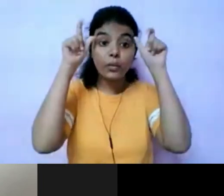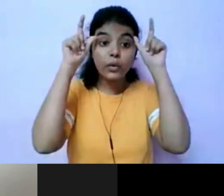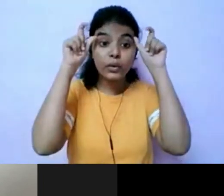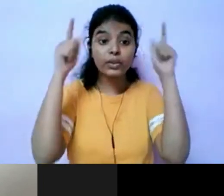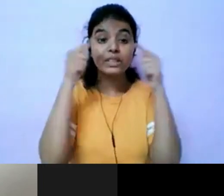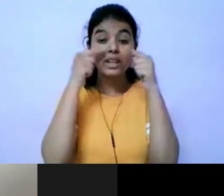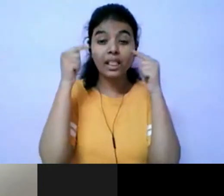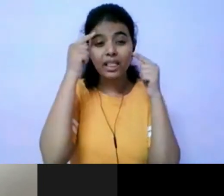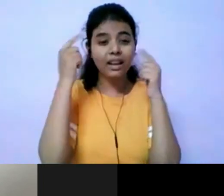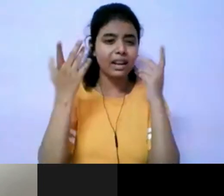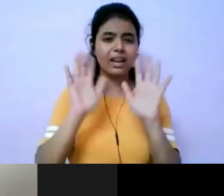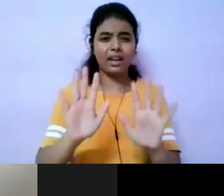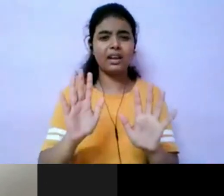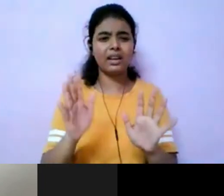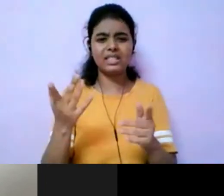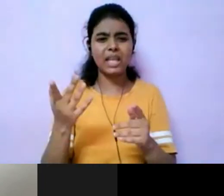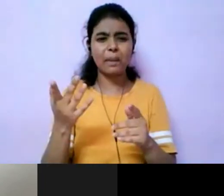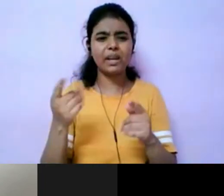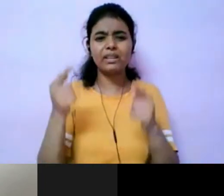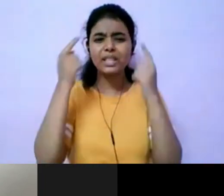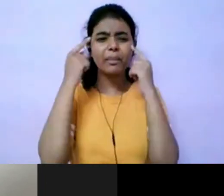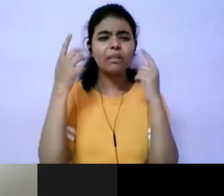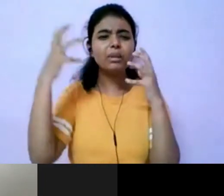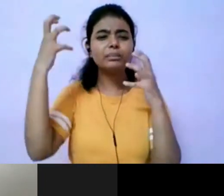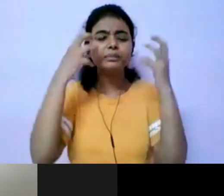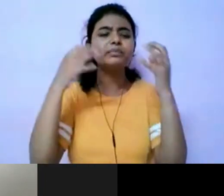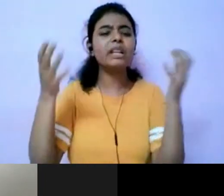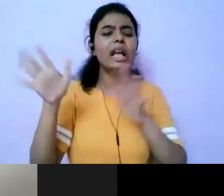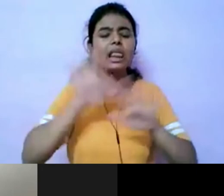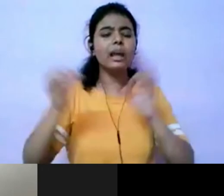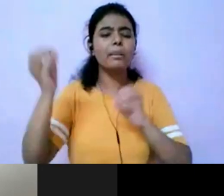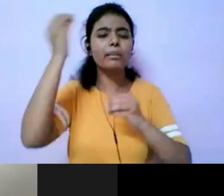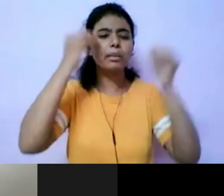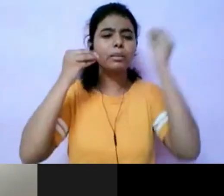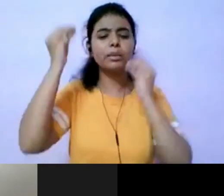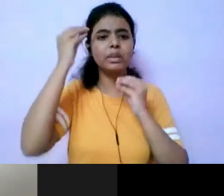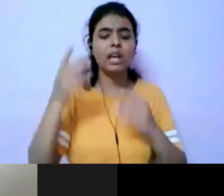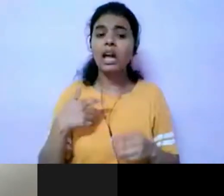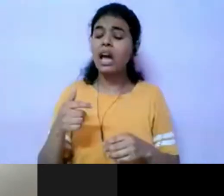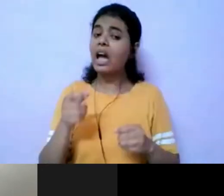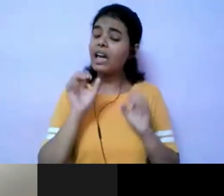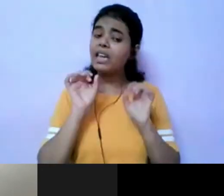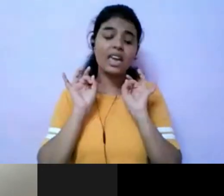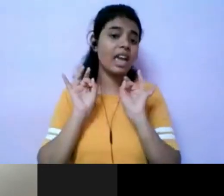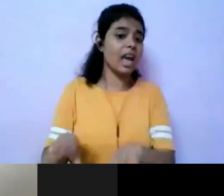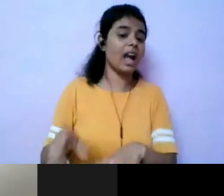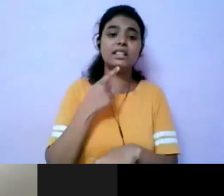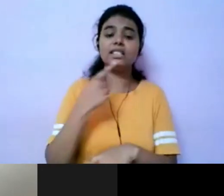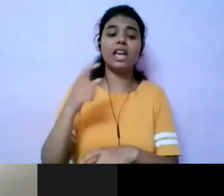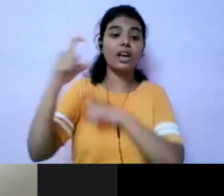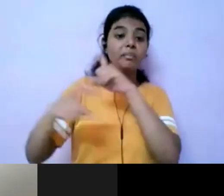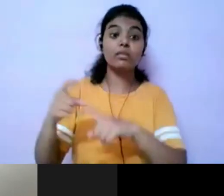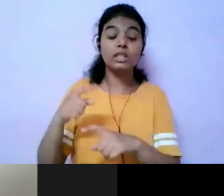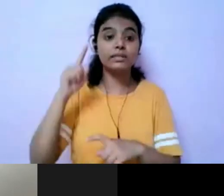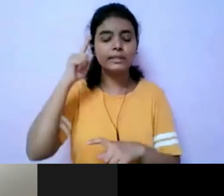right? They've all got facial disfigurement. Well, you know, that, I hate to say this in polite company, but that pisses